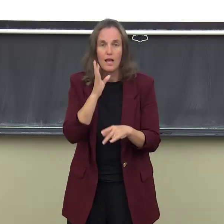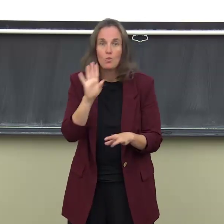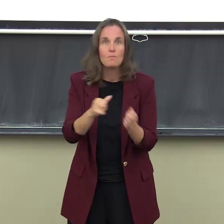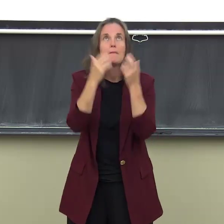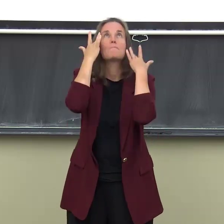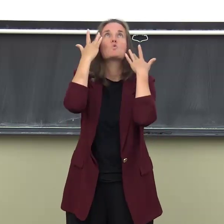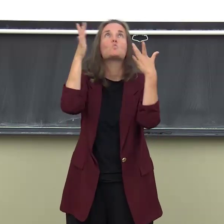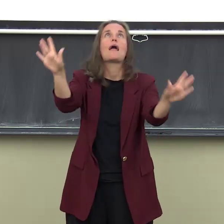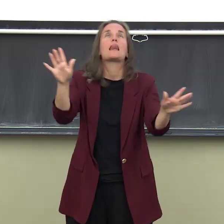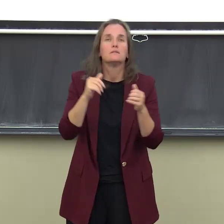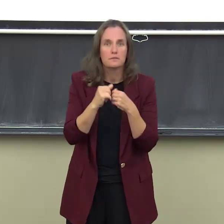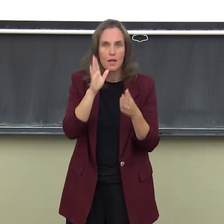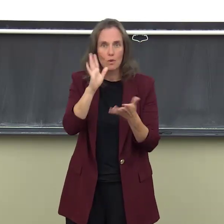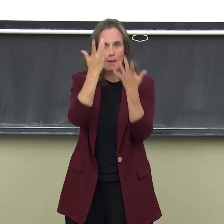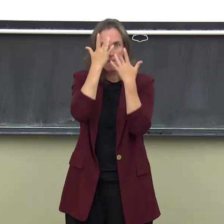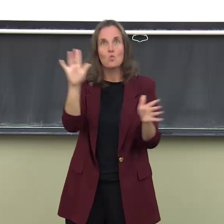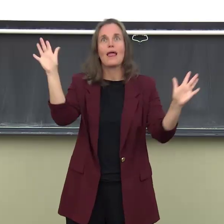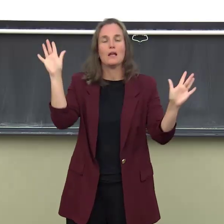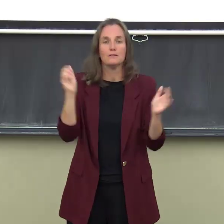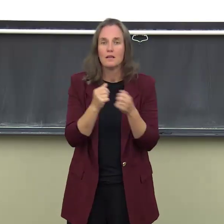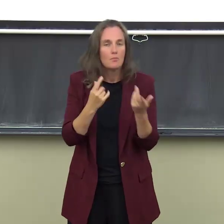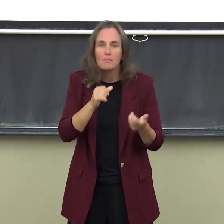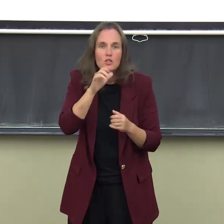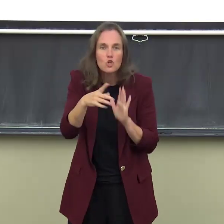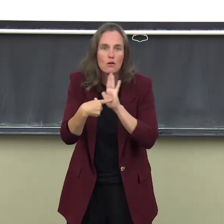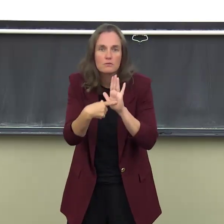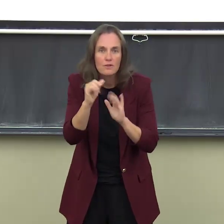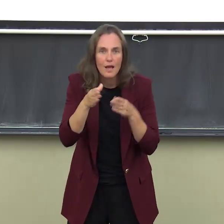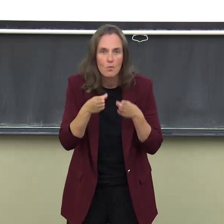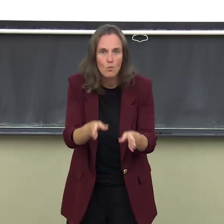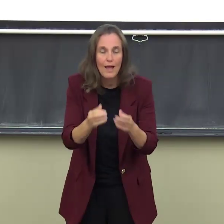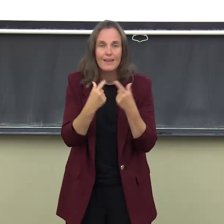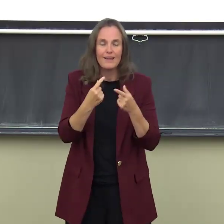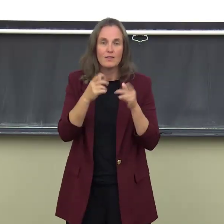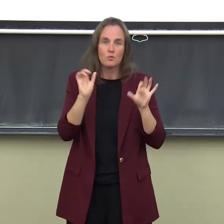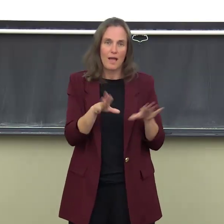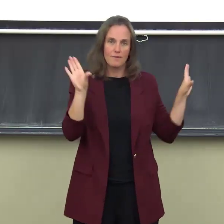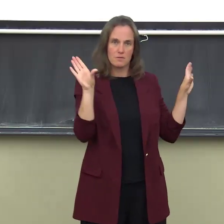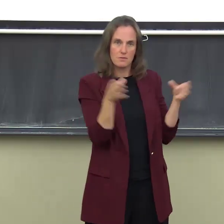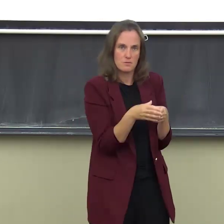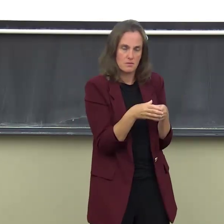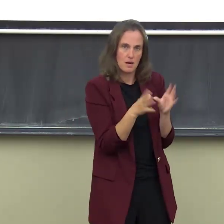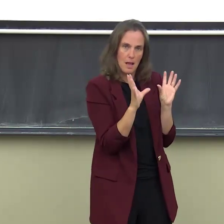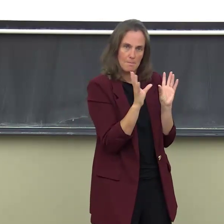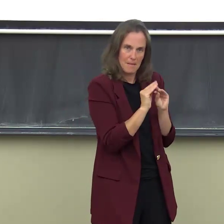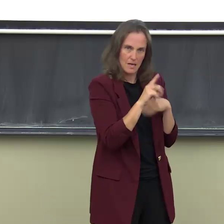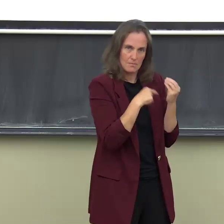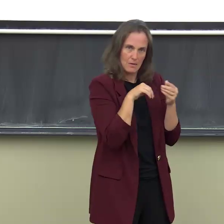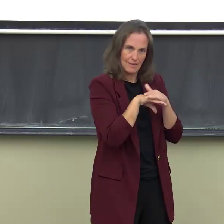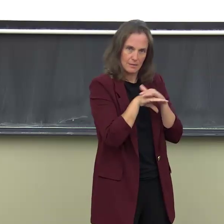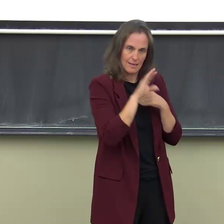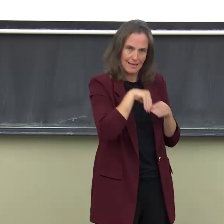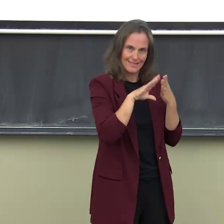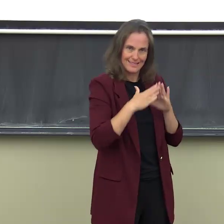brilliant. It would be brilliant, but it's not done that way. It's done that we have a siloed meeting about accessibility in the city, and that